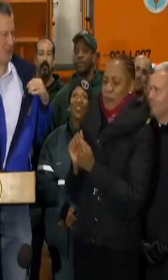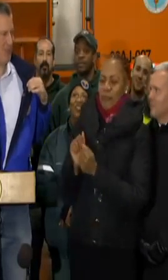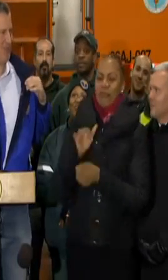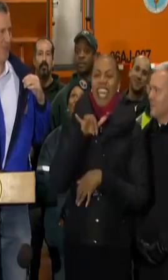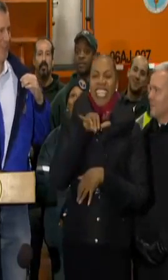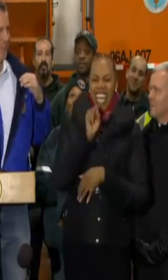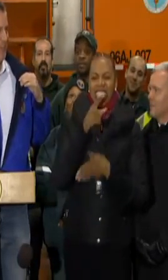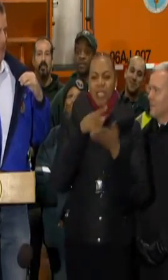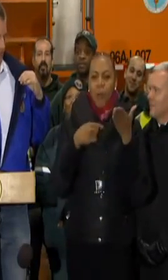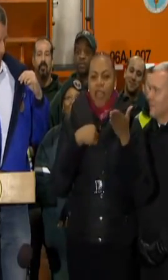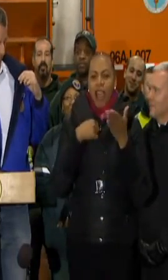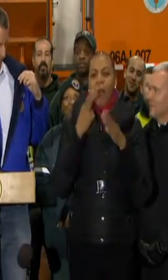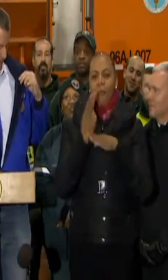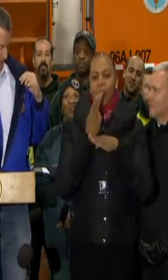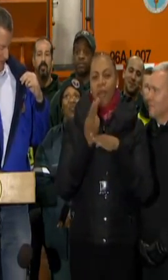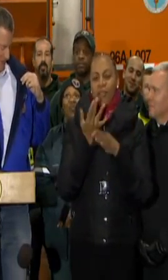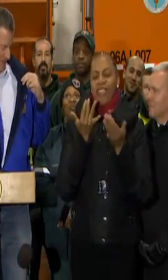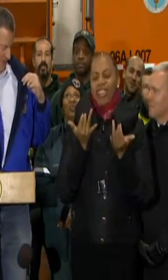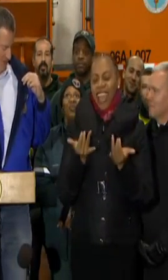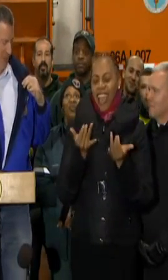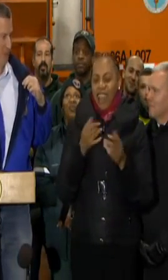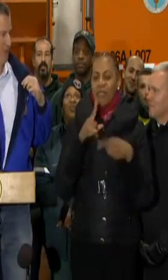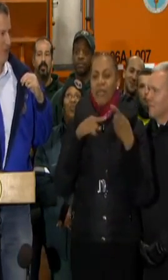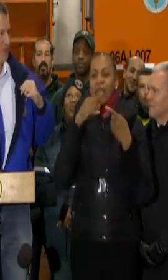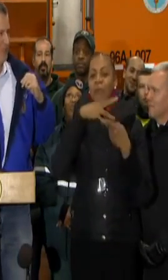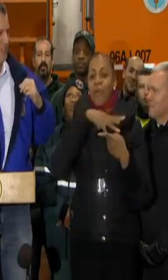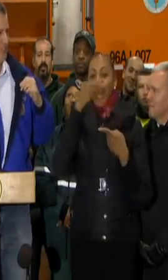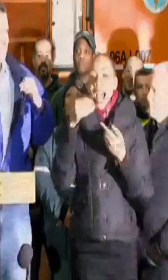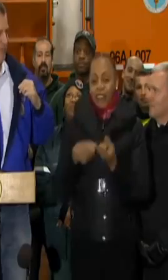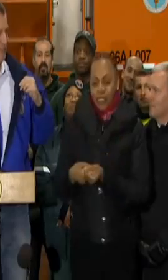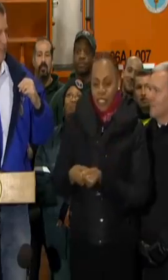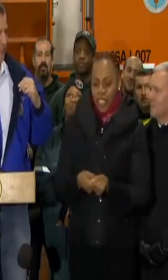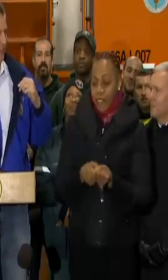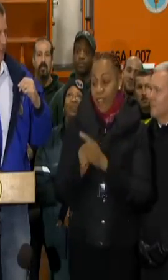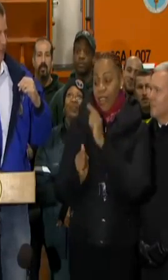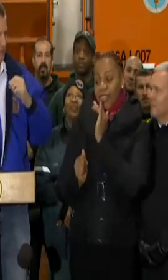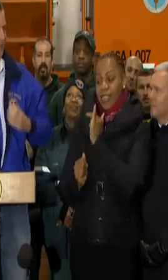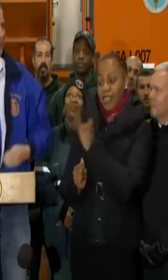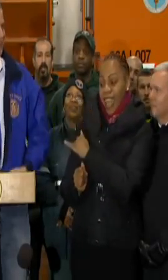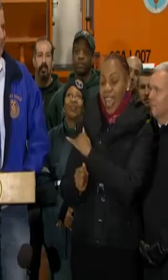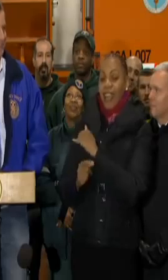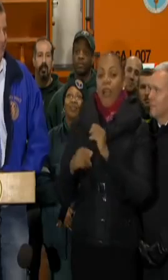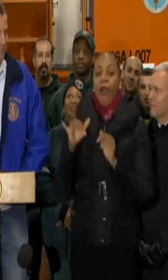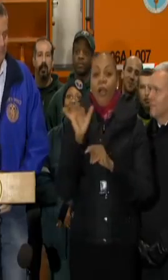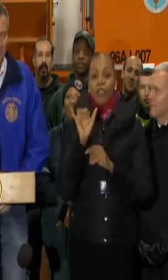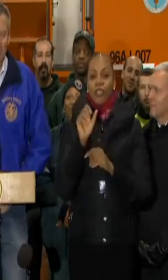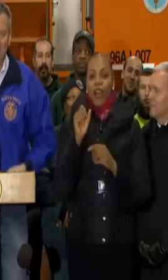Yes, this is what I'm wearing now. When I went out to shovel, it was this plus a sweater.